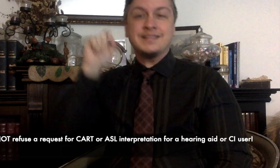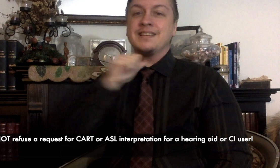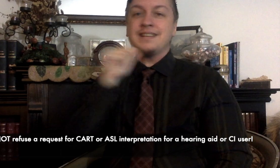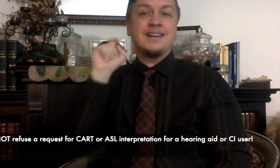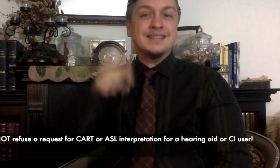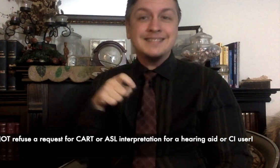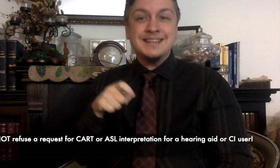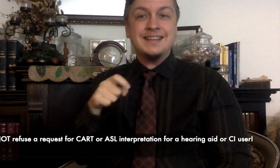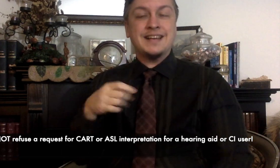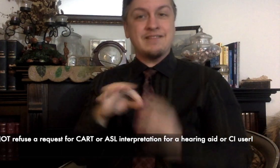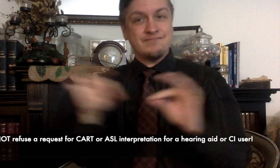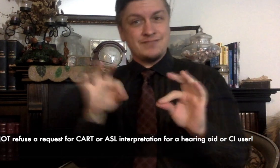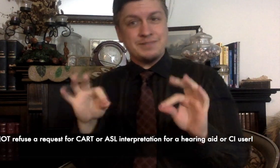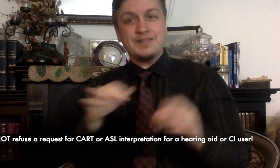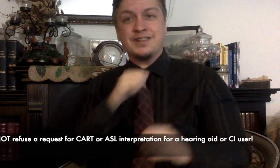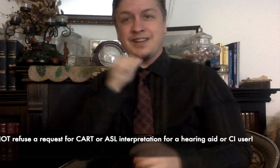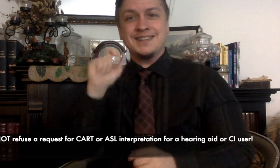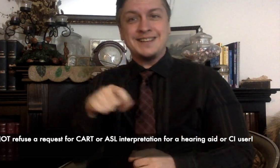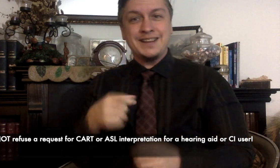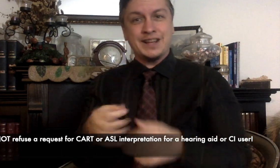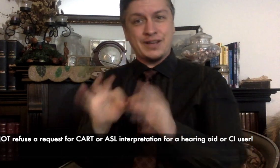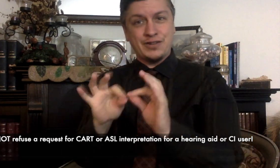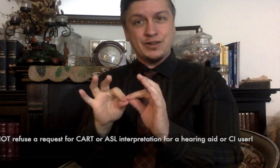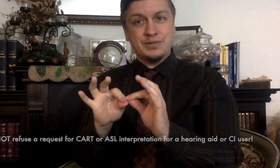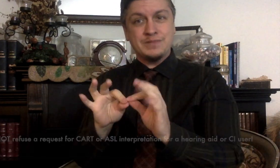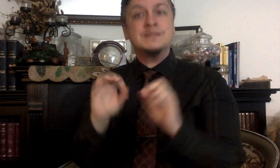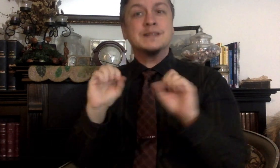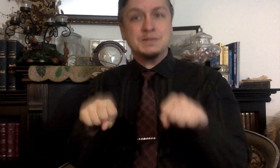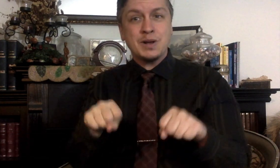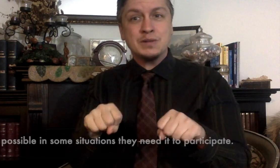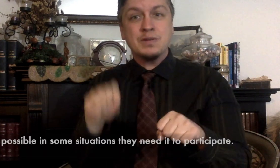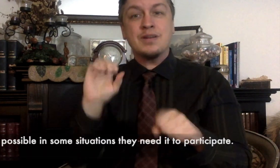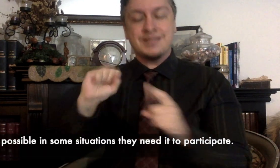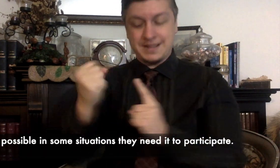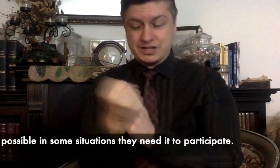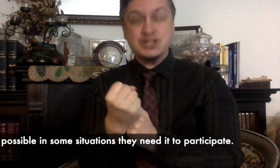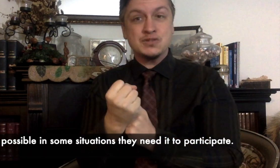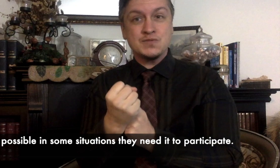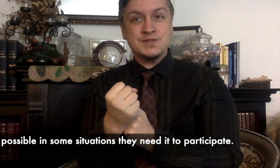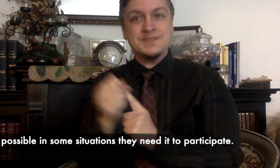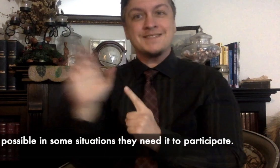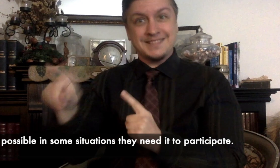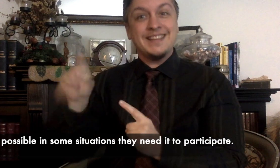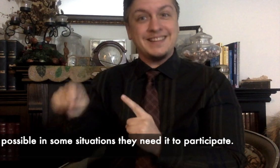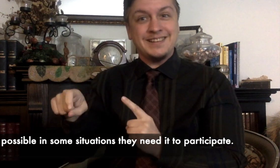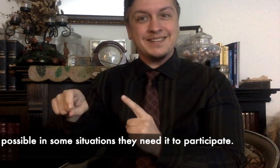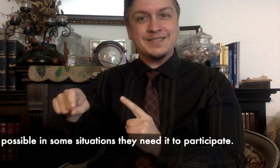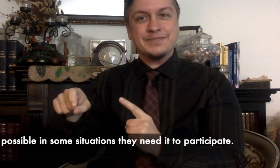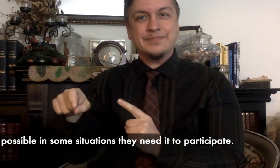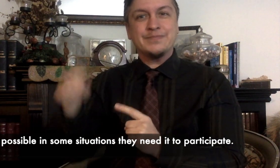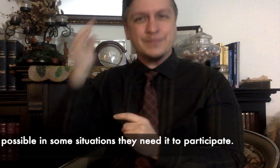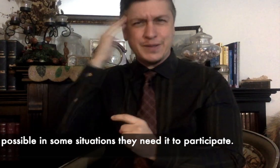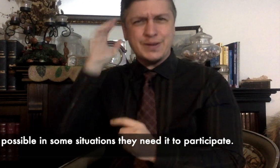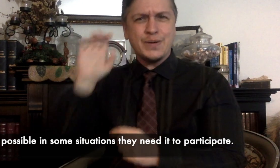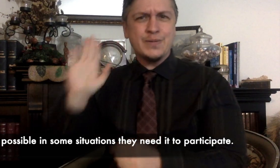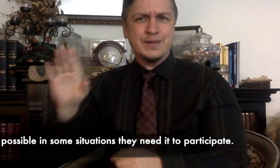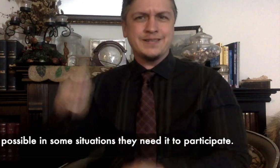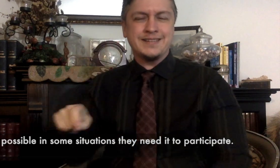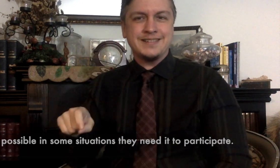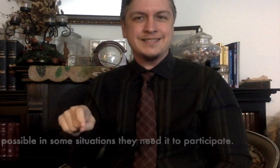ASL interpretation because they have a hearing aid or a cochlear implant. It is possible in some situations they need in